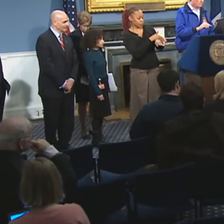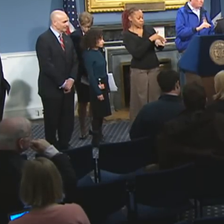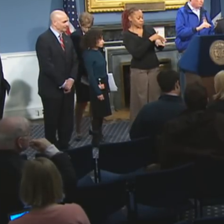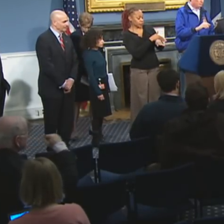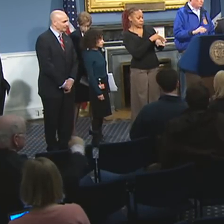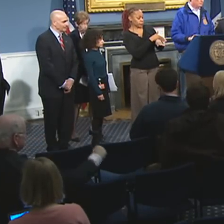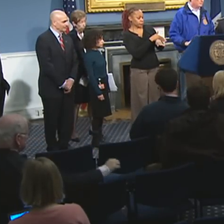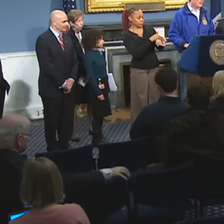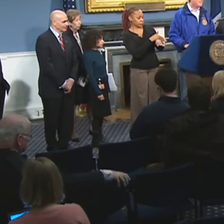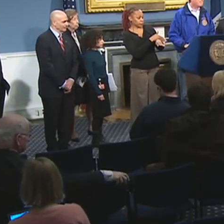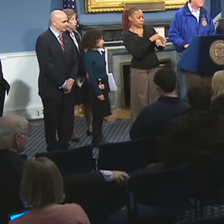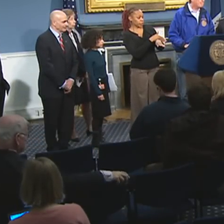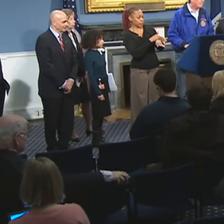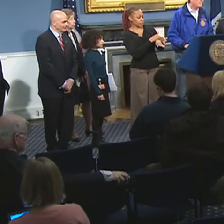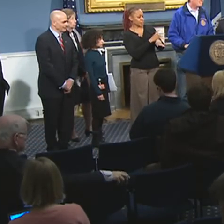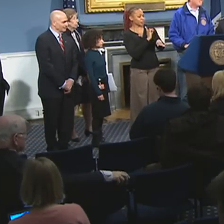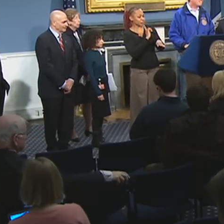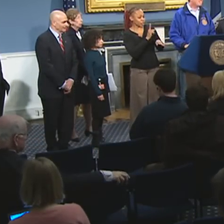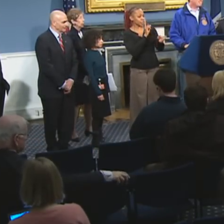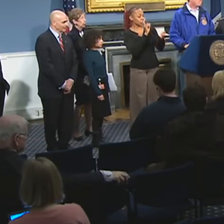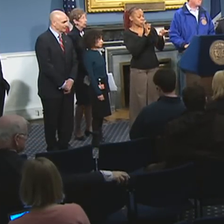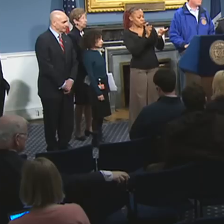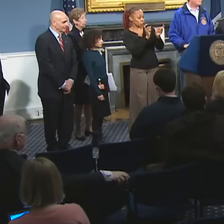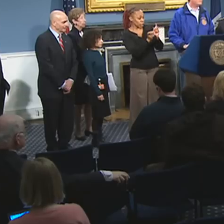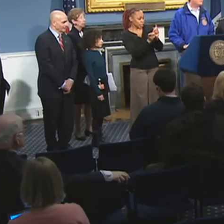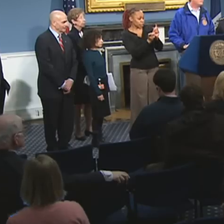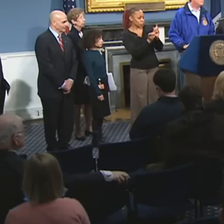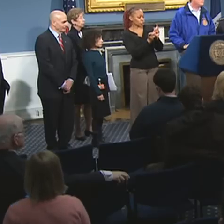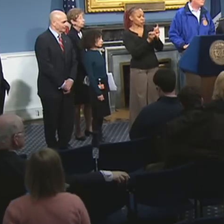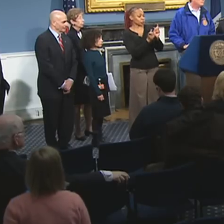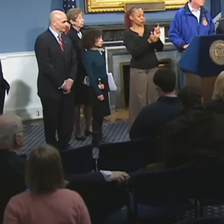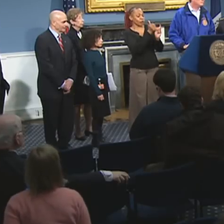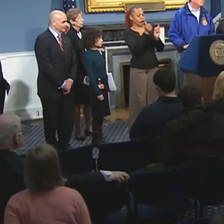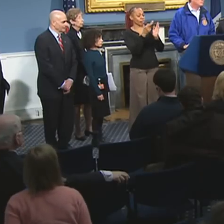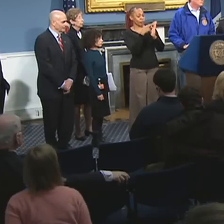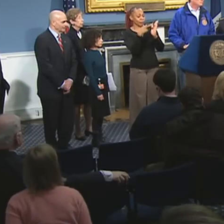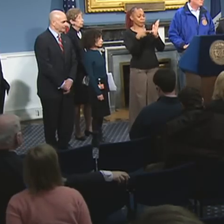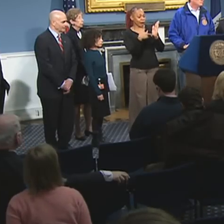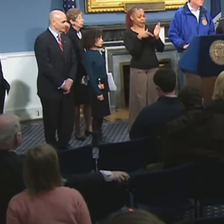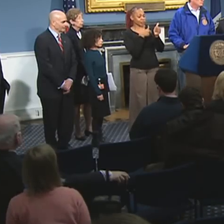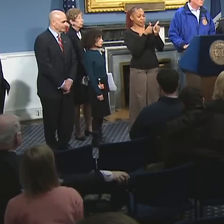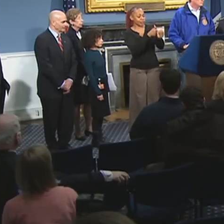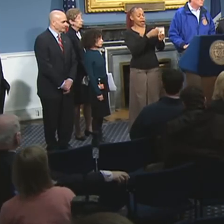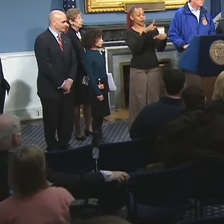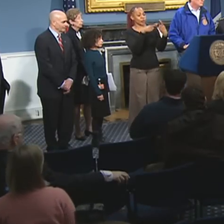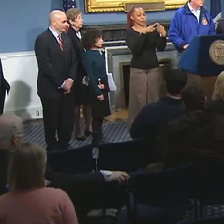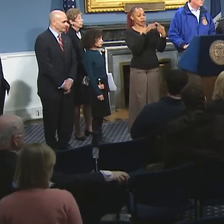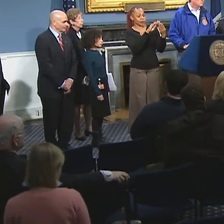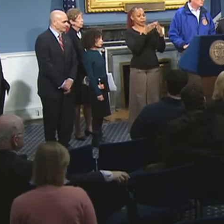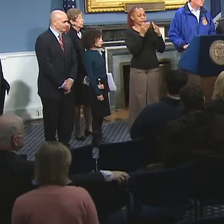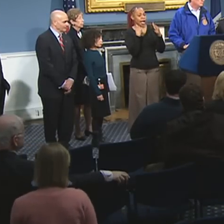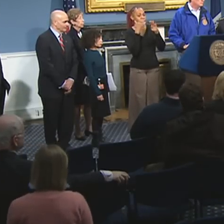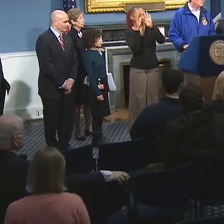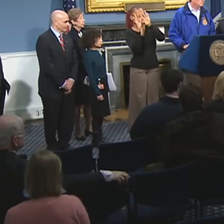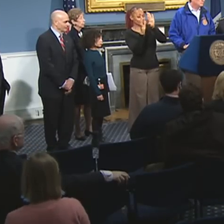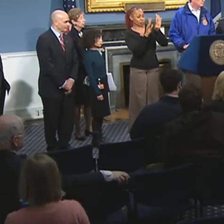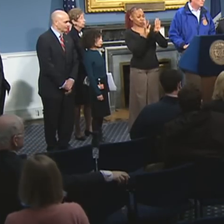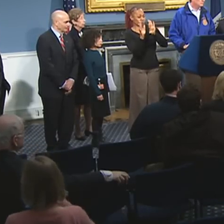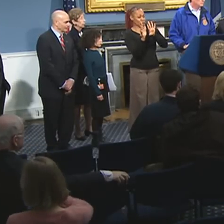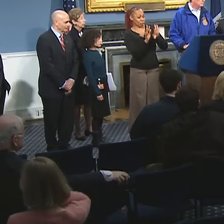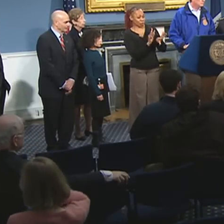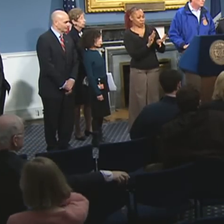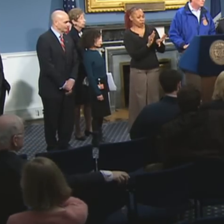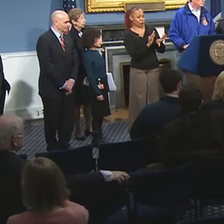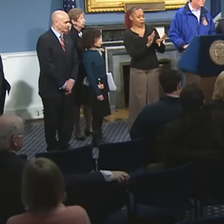they basic changes to the protocols followed when the city has a snowstorm, or just because the